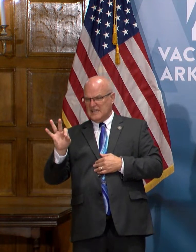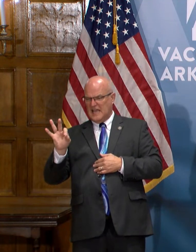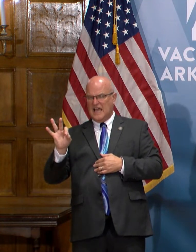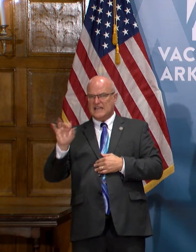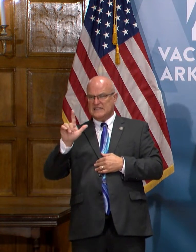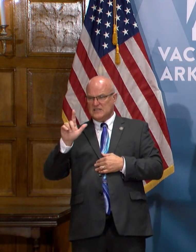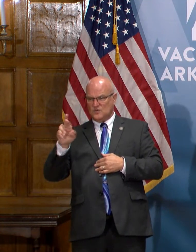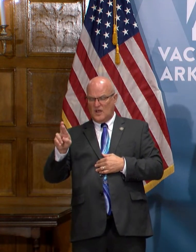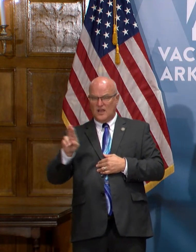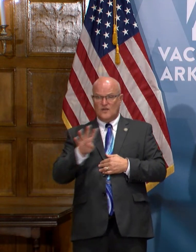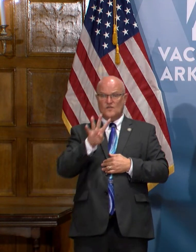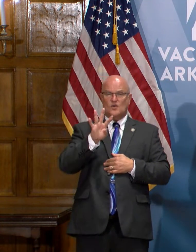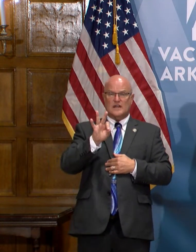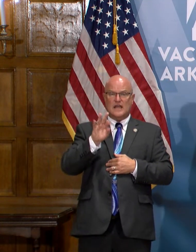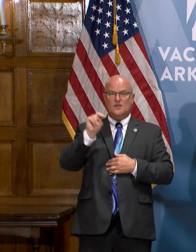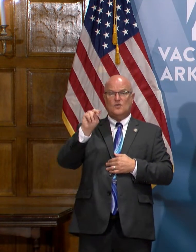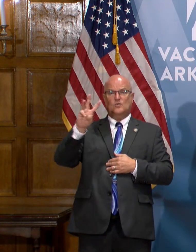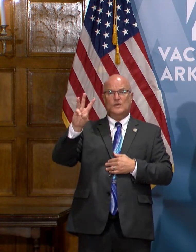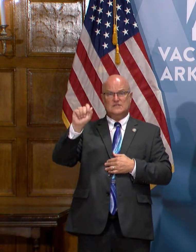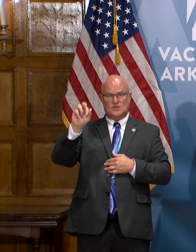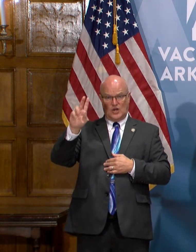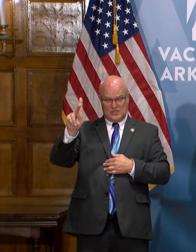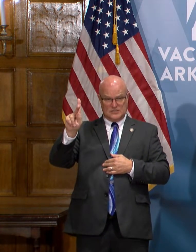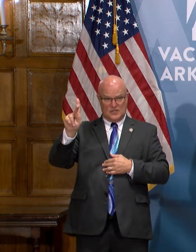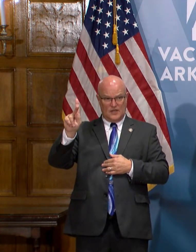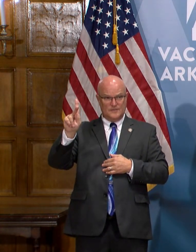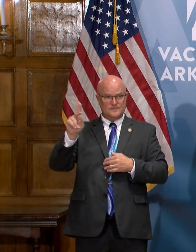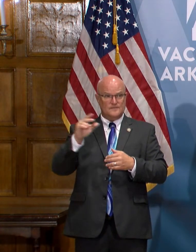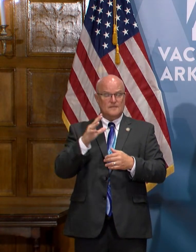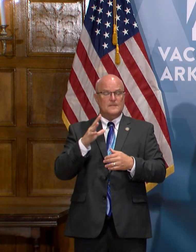Northwest Arkansas, and the